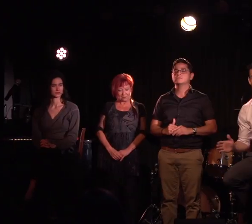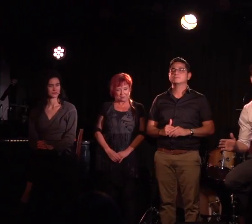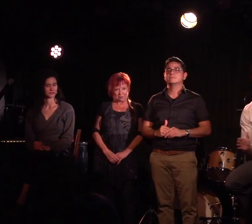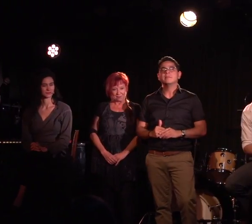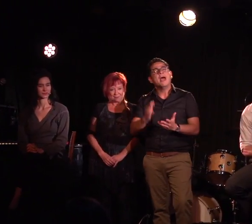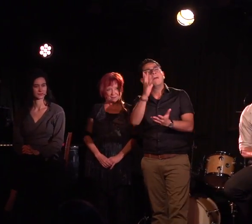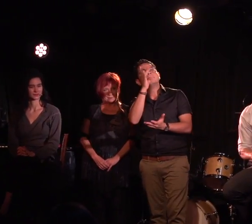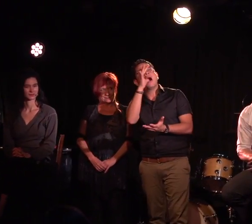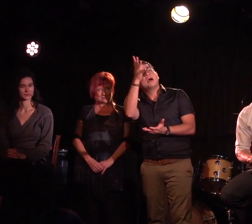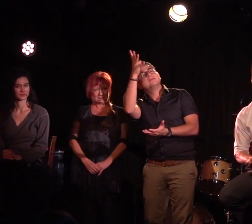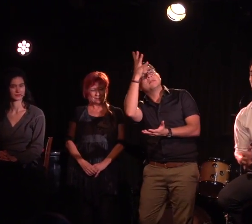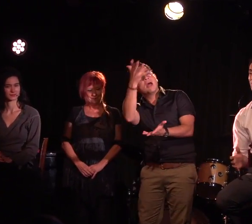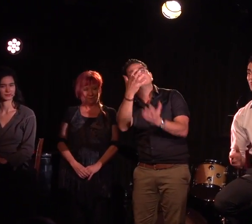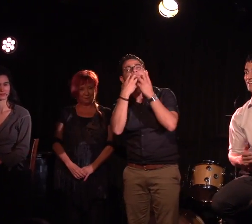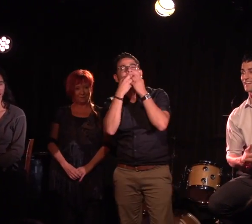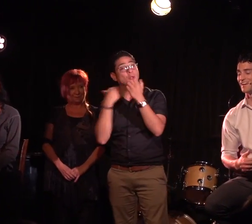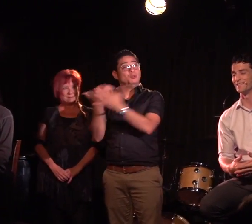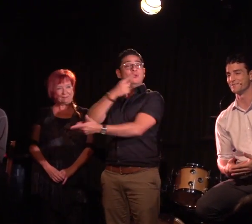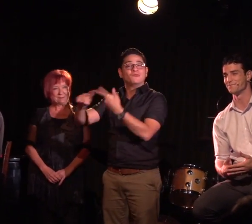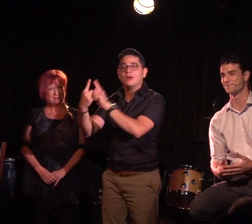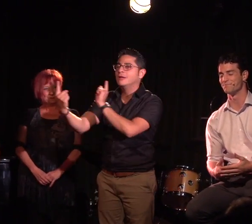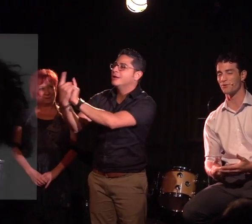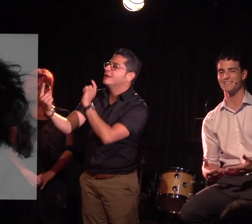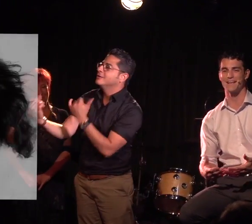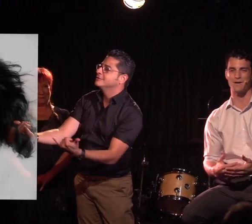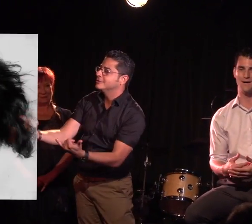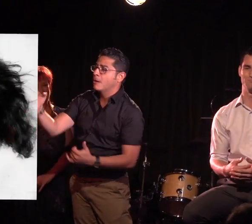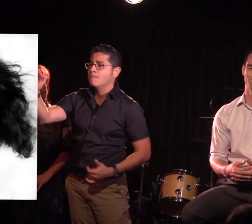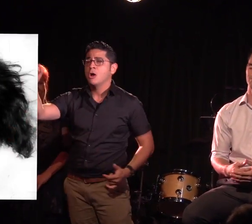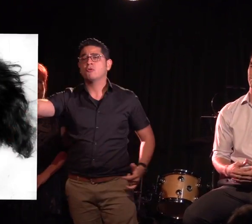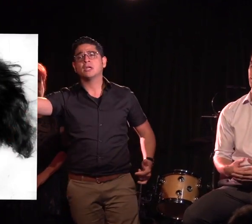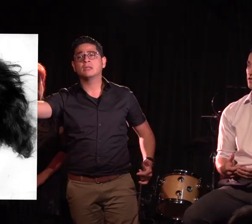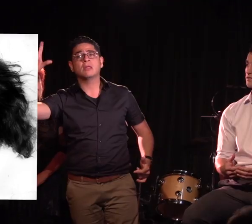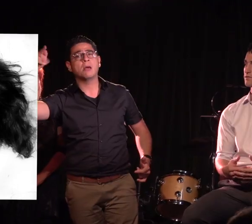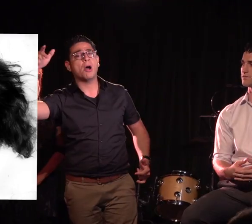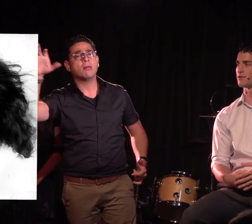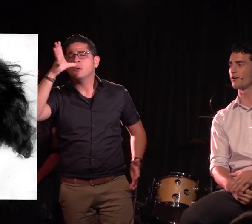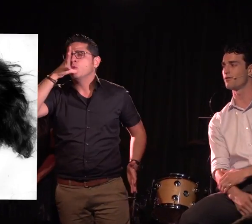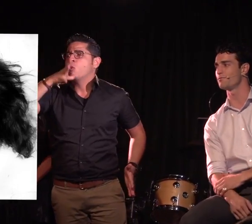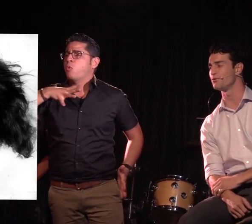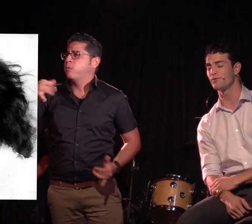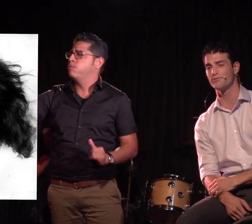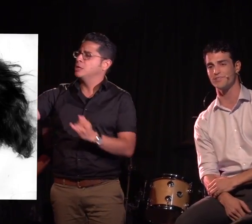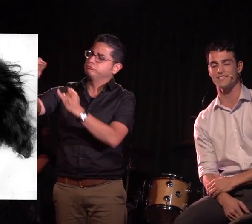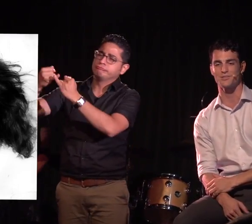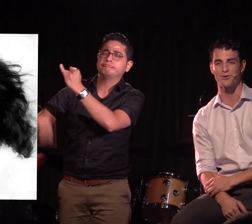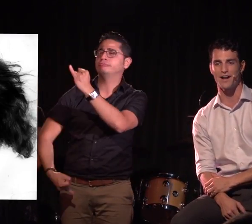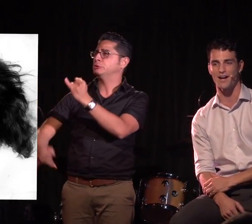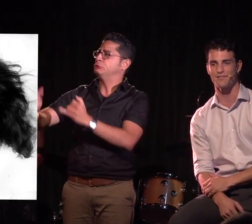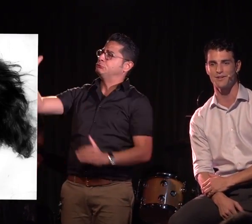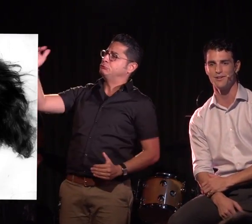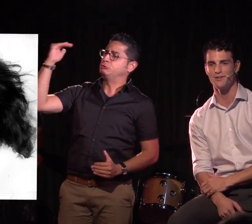Dear Mom and Dad, I made a new friend today, Marie de la Palme, a young, tall, beautiful